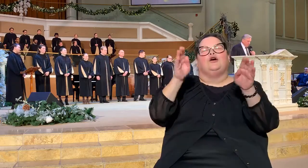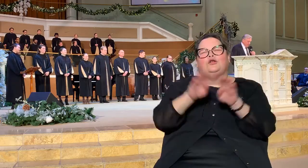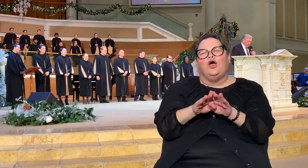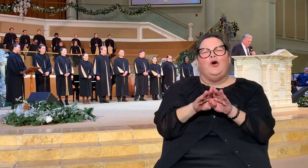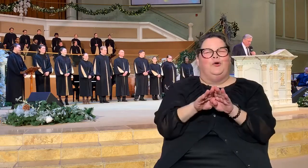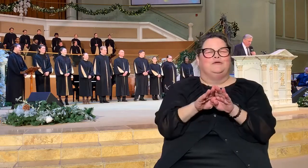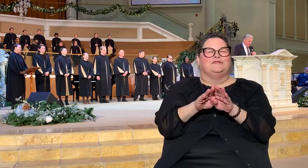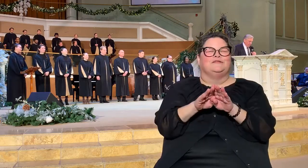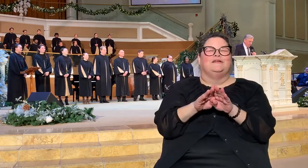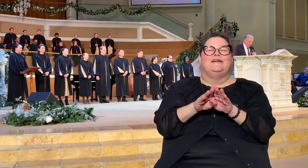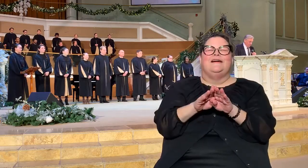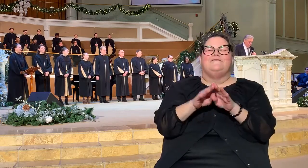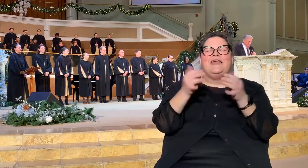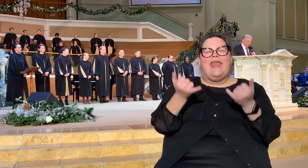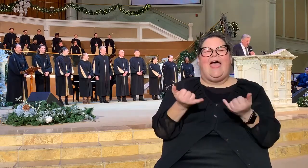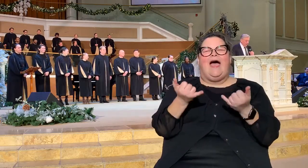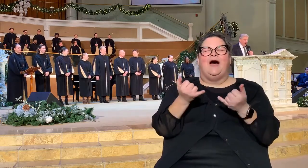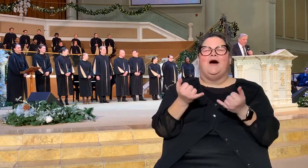office will be.